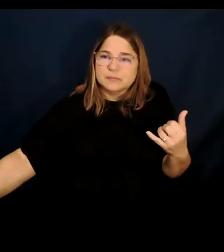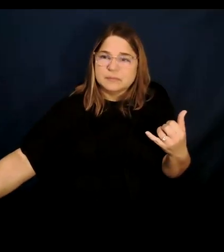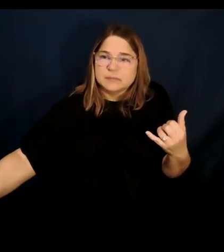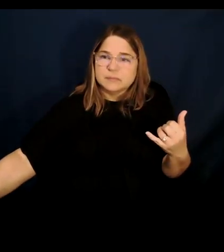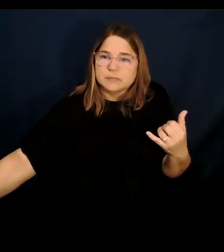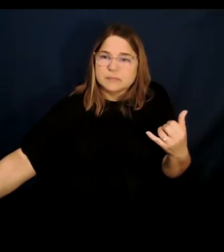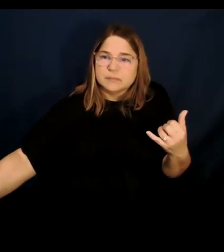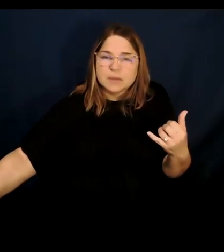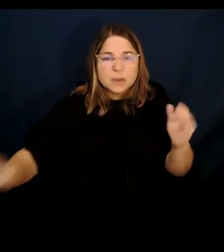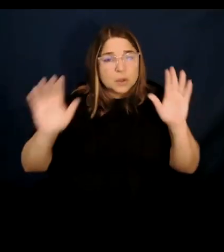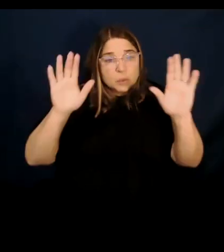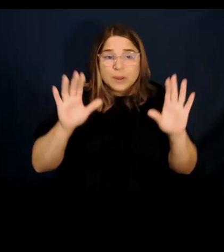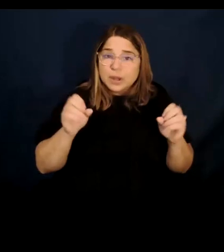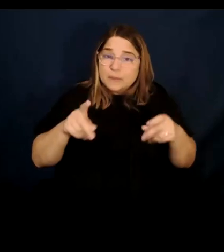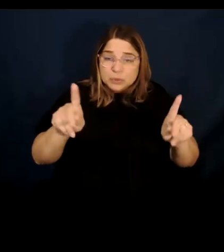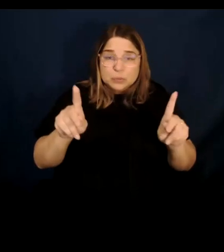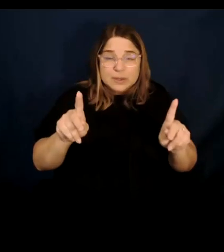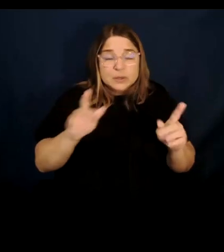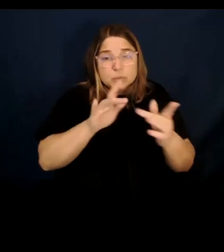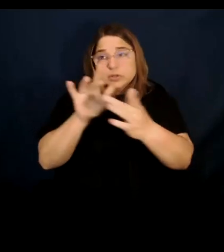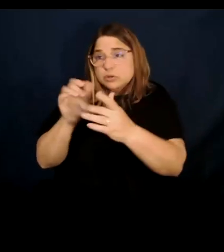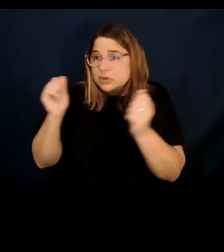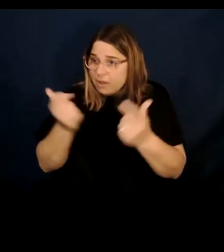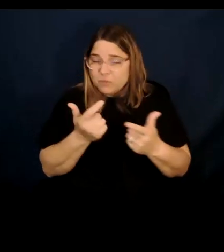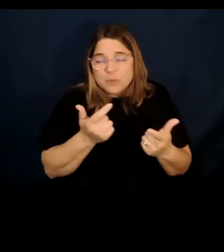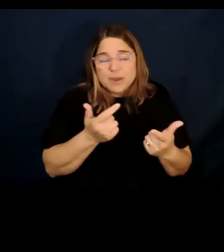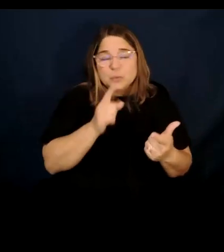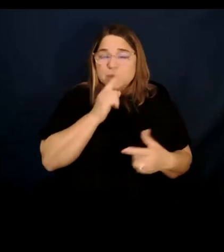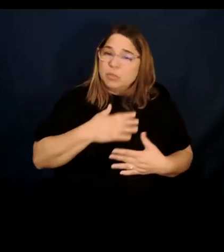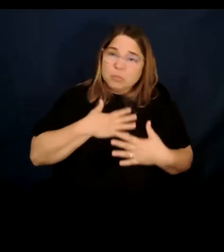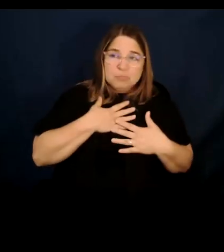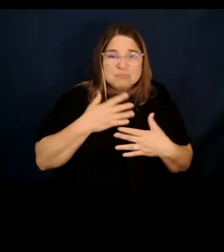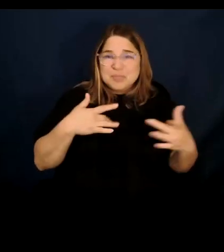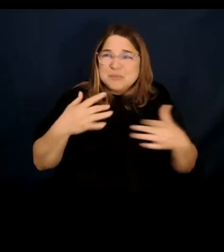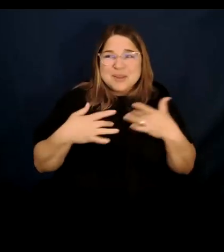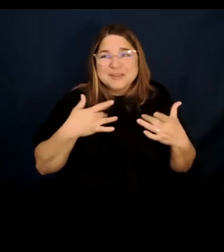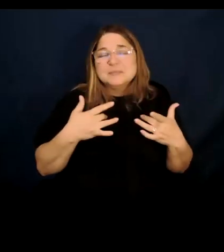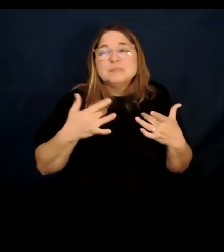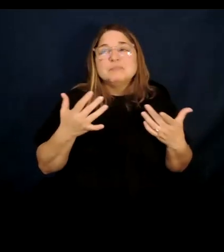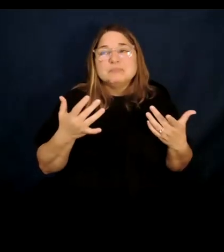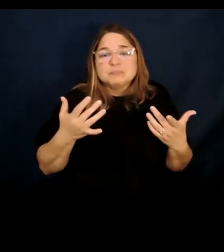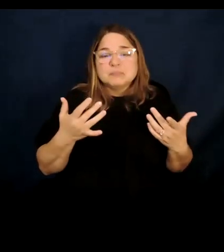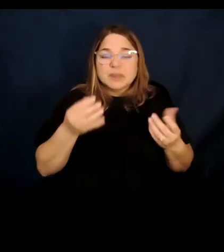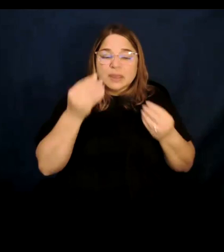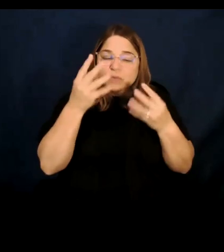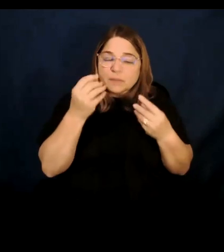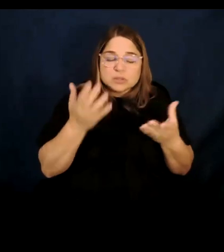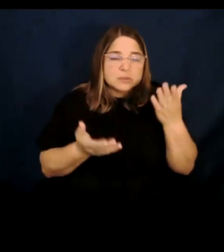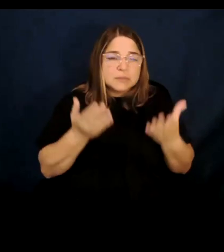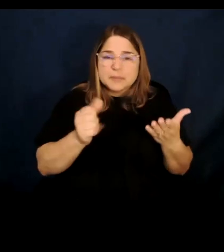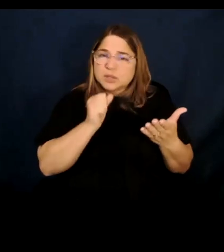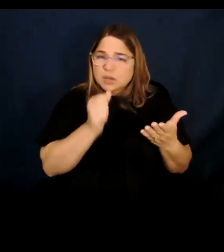to everyone, and we're so thrilled to be able to do this as often as we do and bring sort of information that may not be